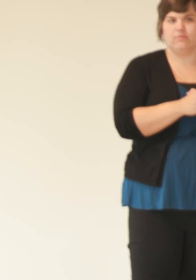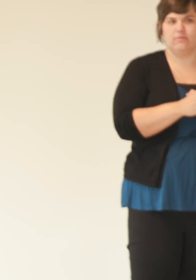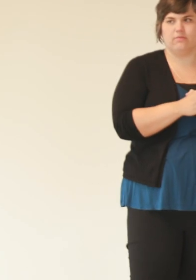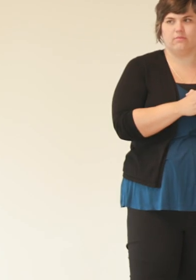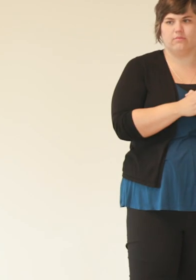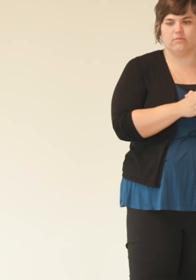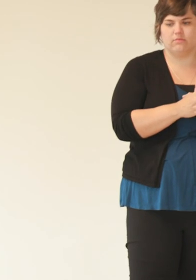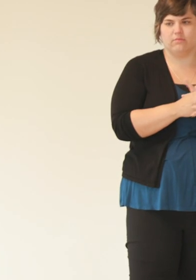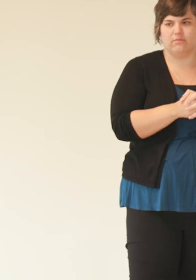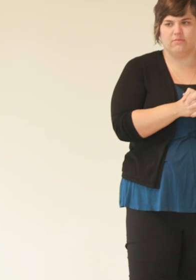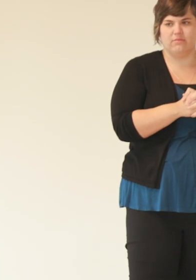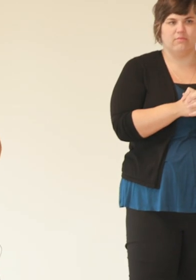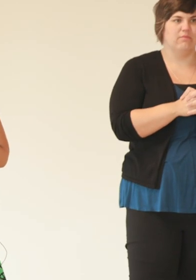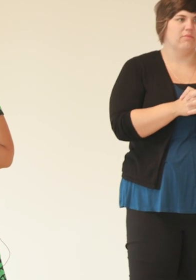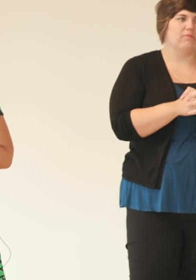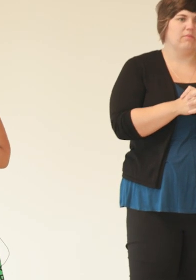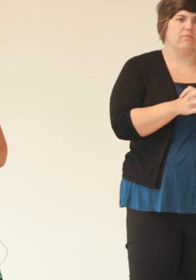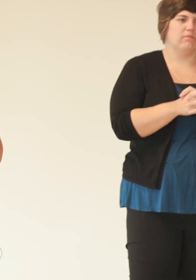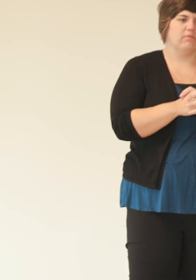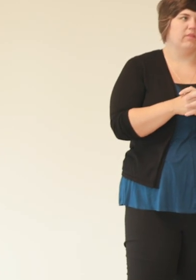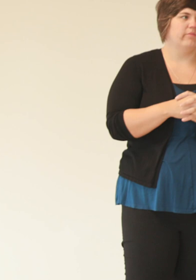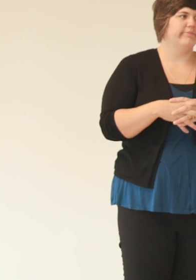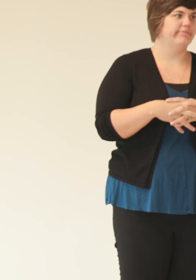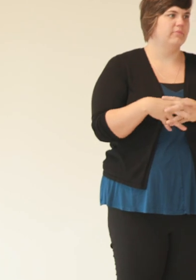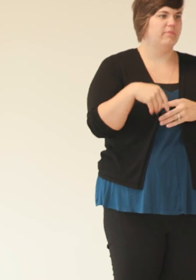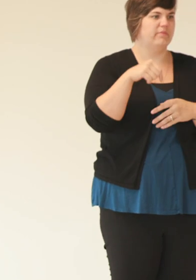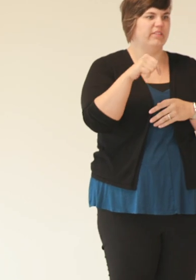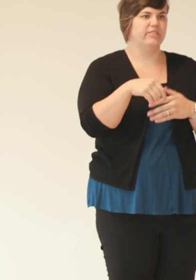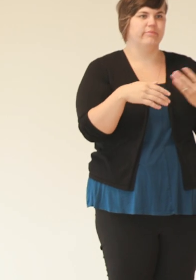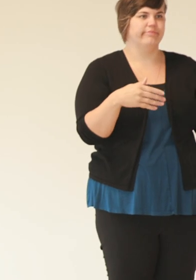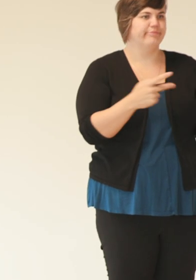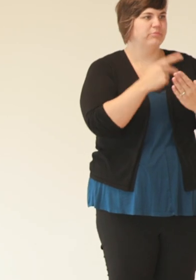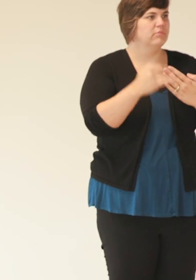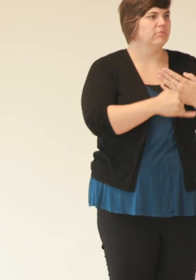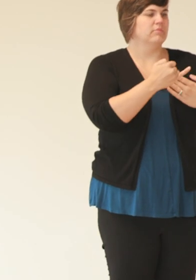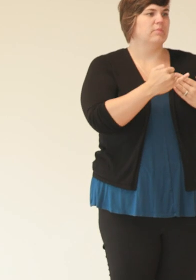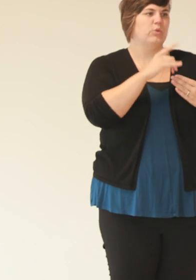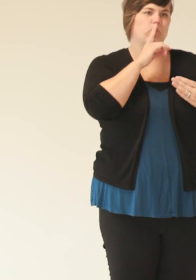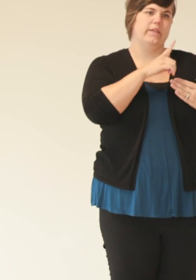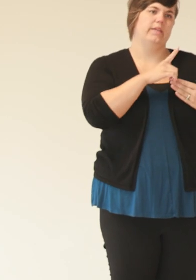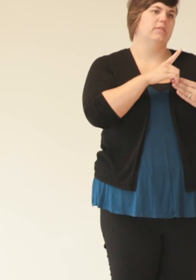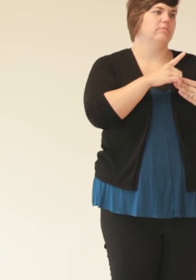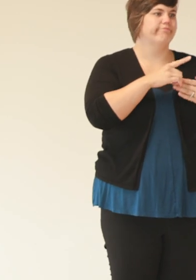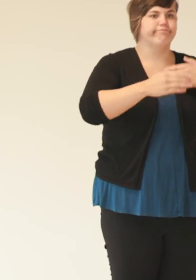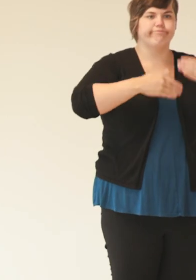have been like a journey, and it's only been really a year of me actually taking